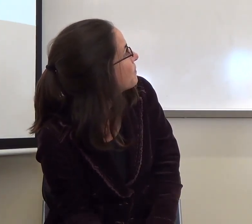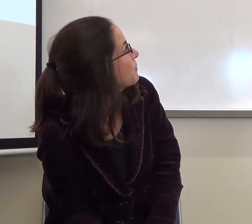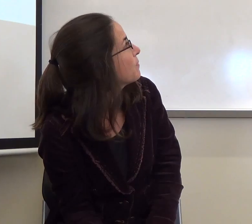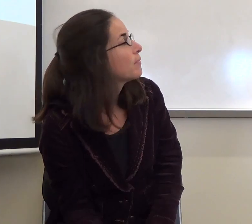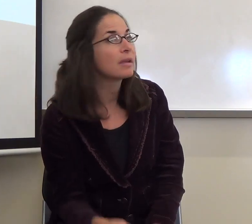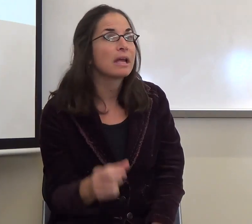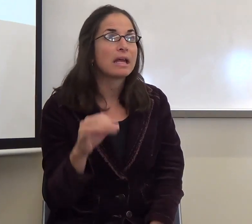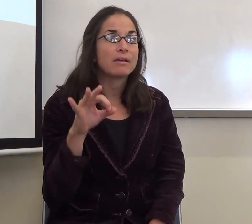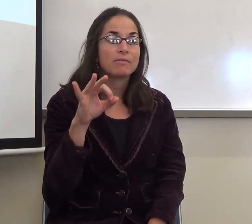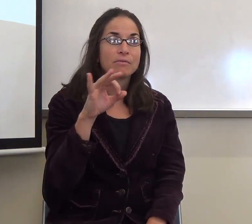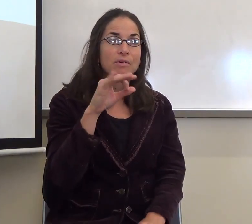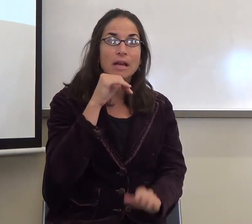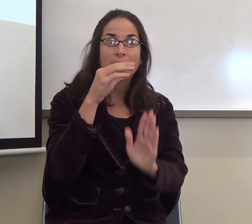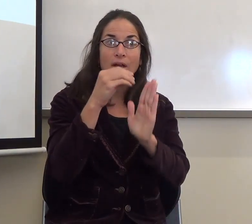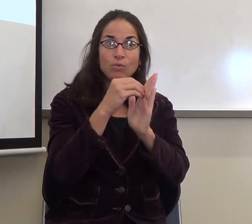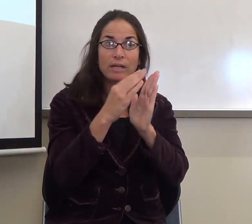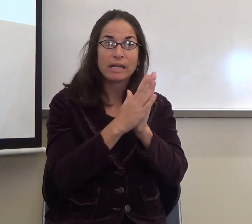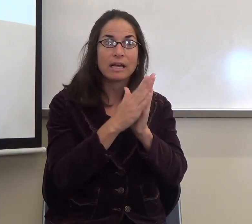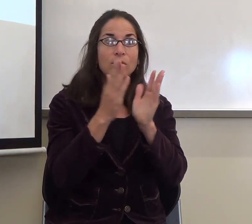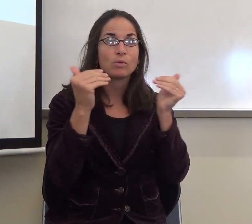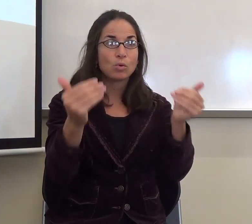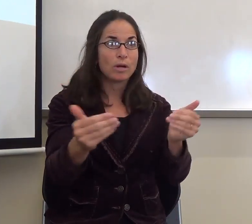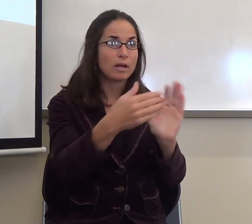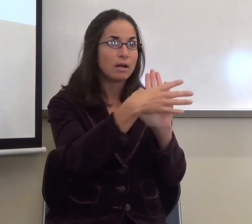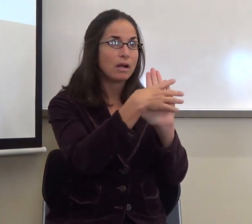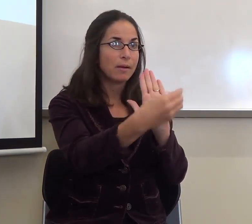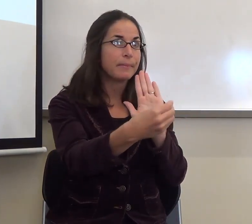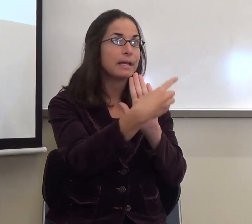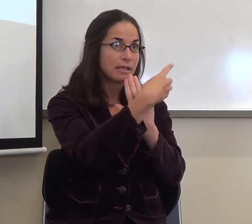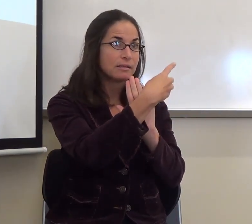down, now is the time to put it down in your notes.